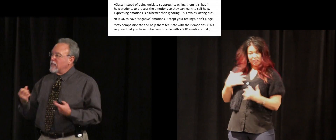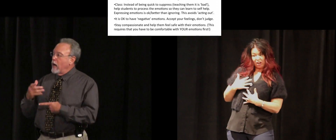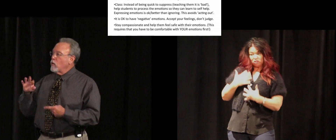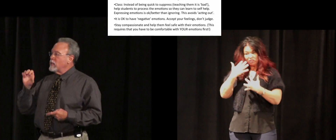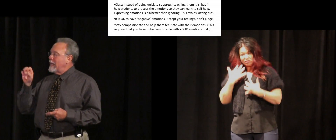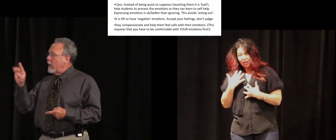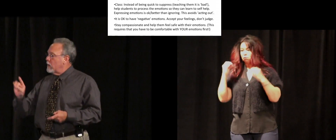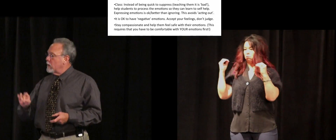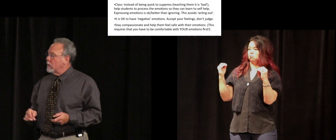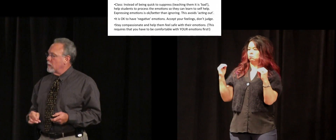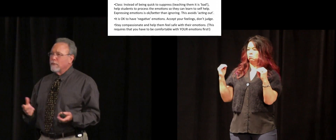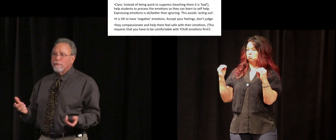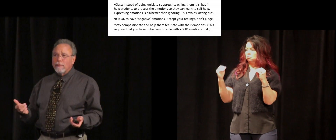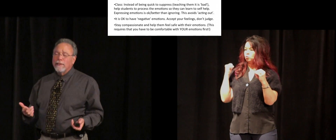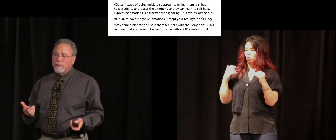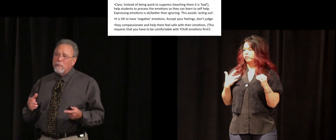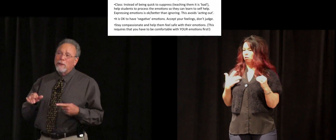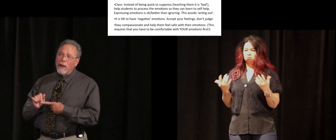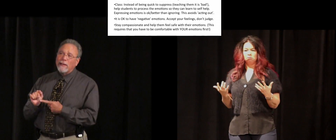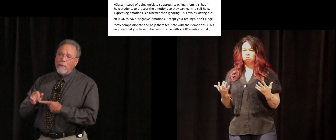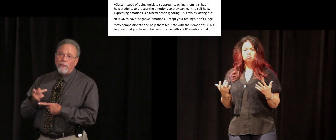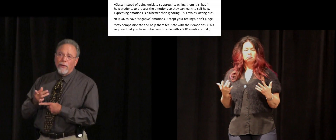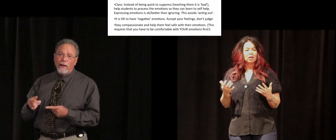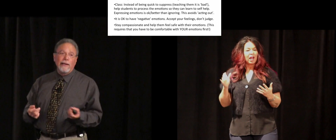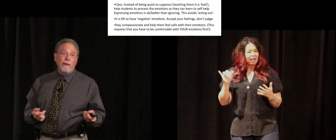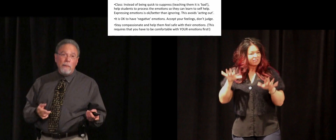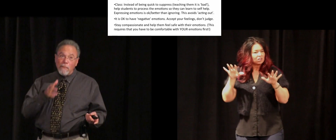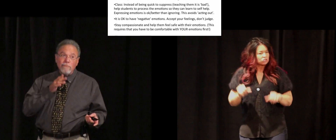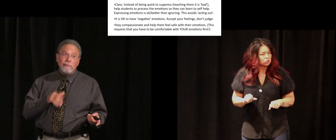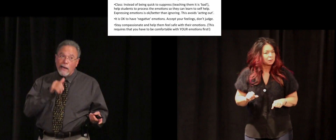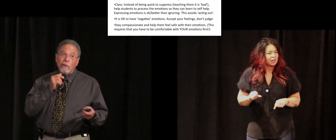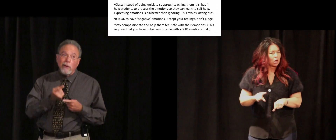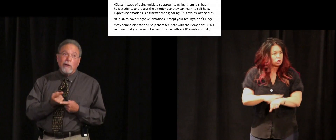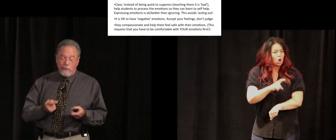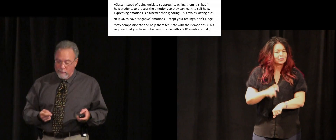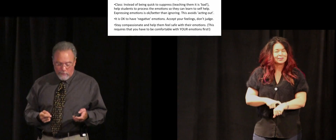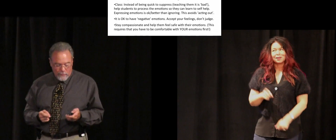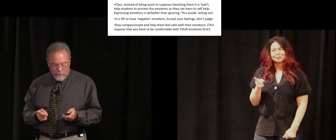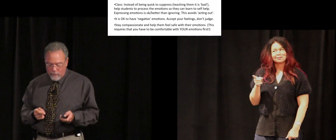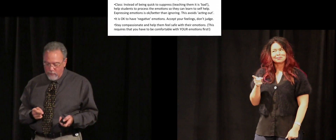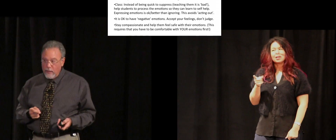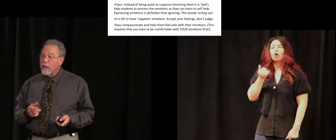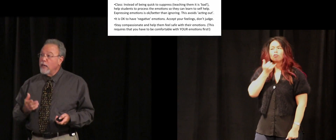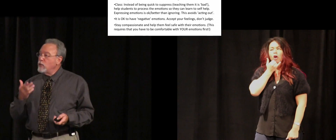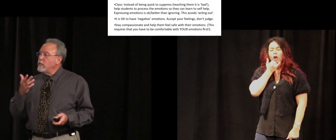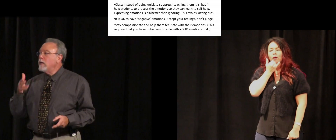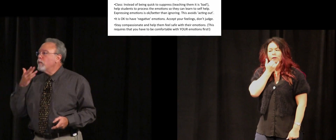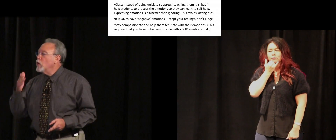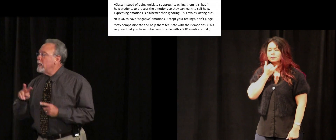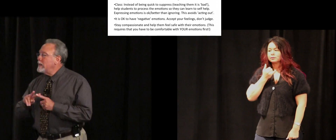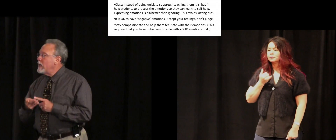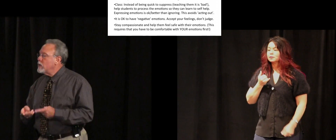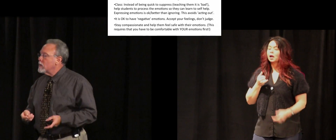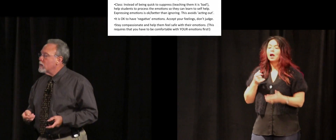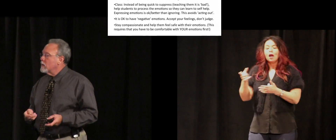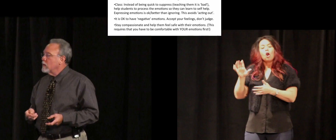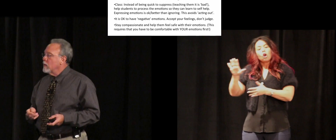And teaching them that emotions are, it's just part of the richness of our experience. It's all good.